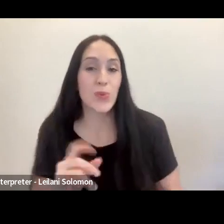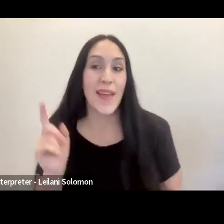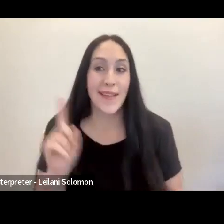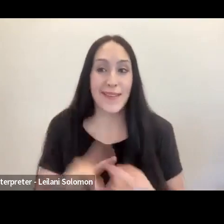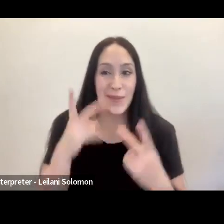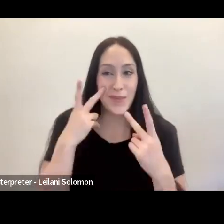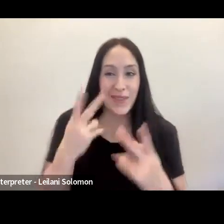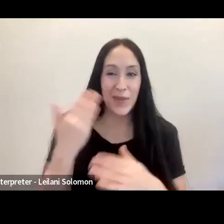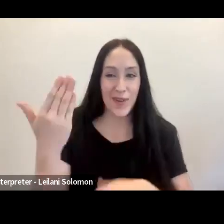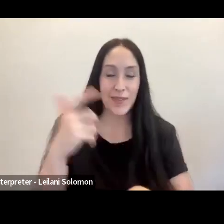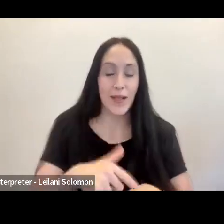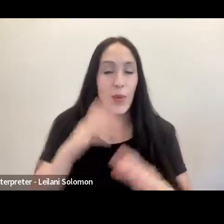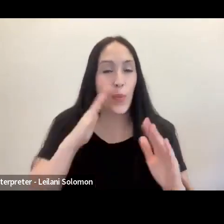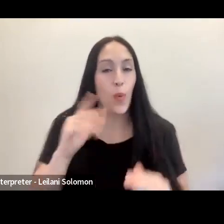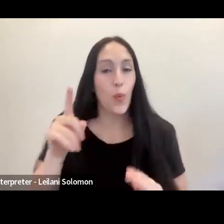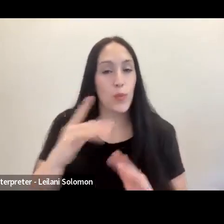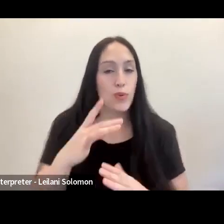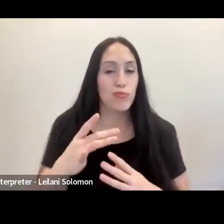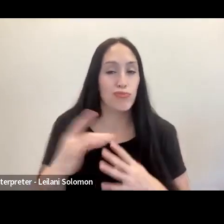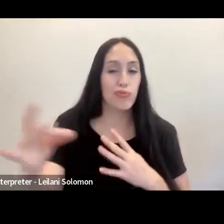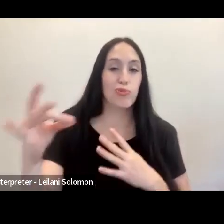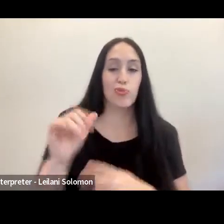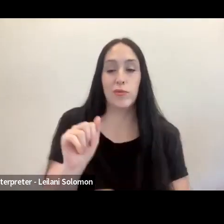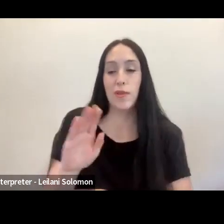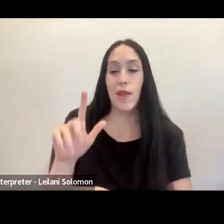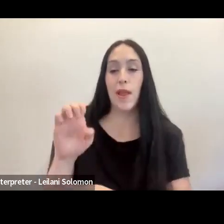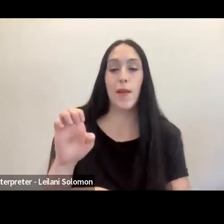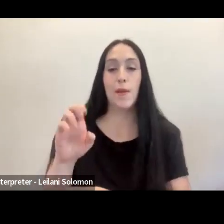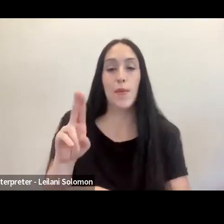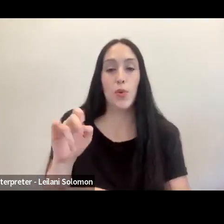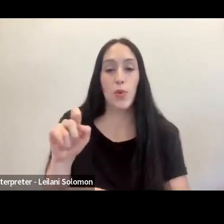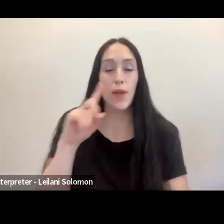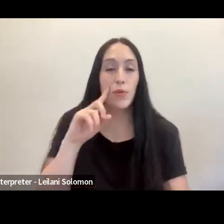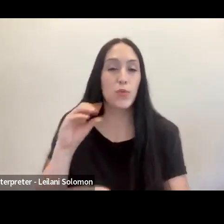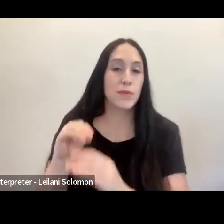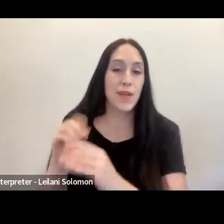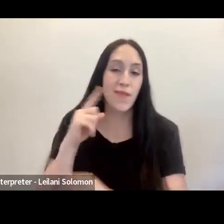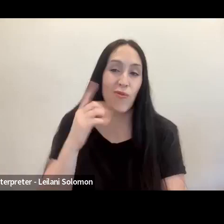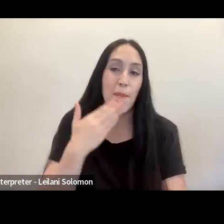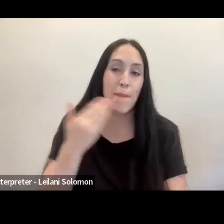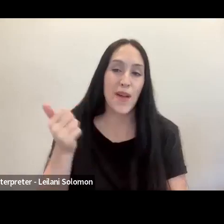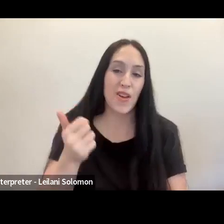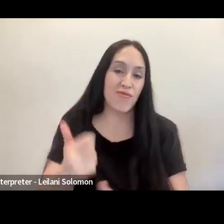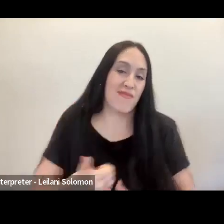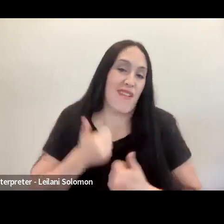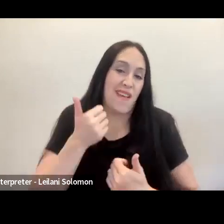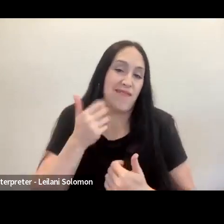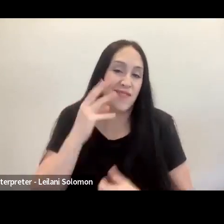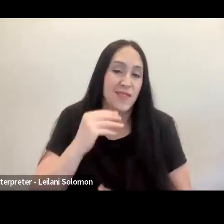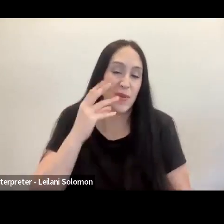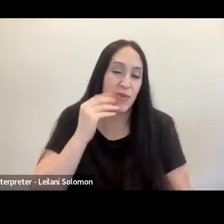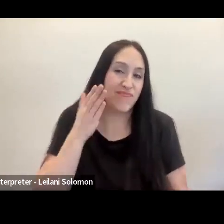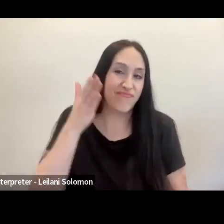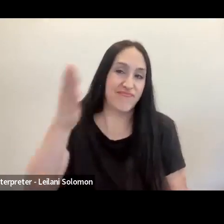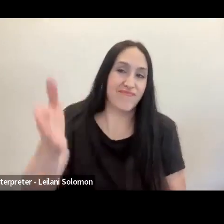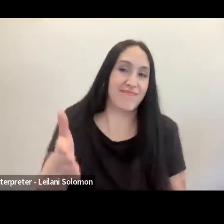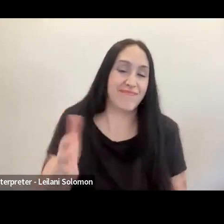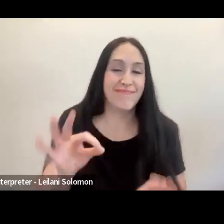choose ABLE United as your way to save for a better life experience. Take care. Thank you.